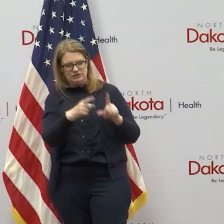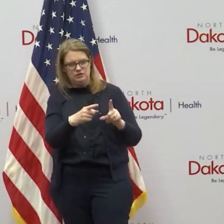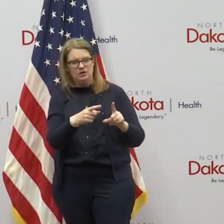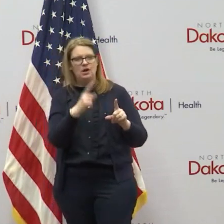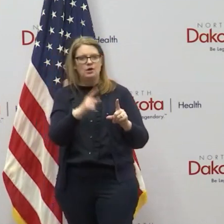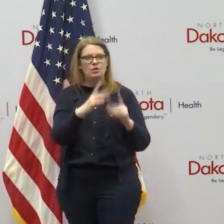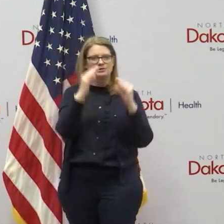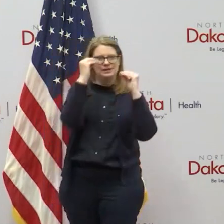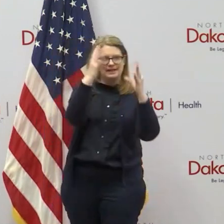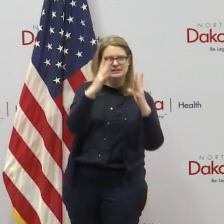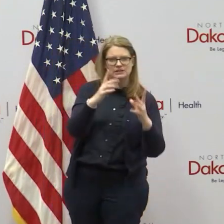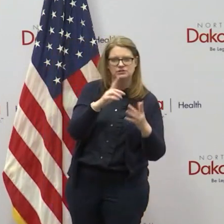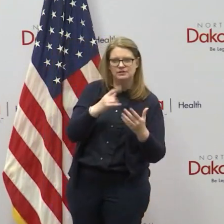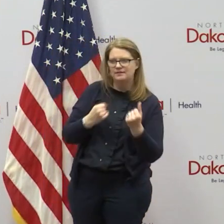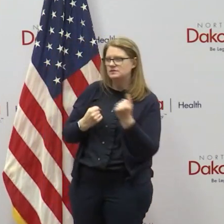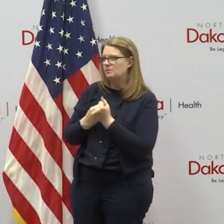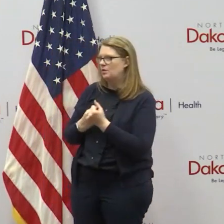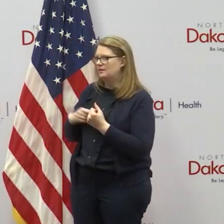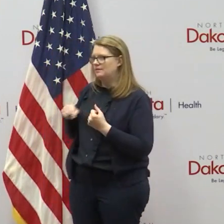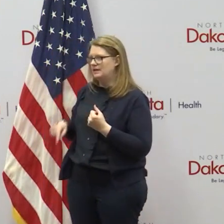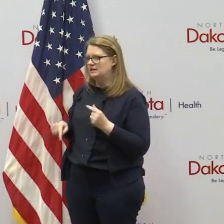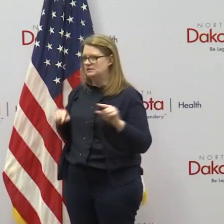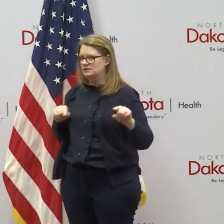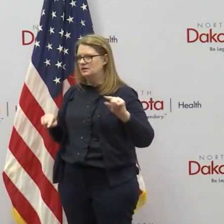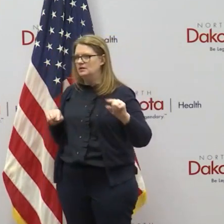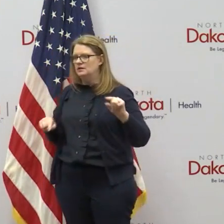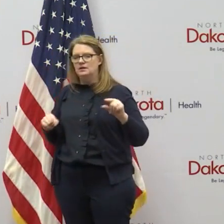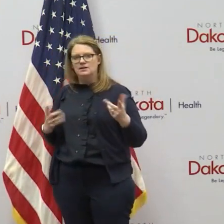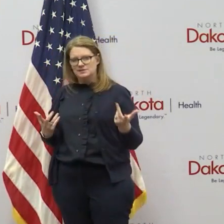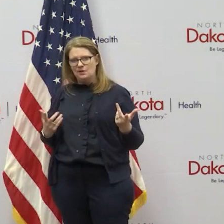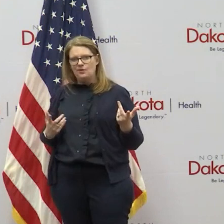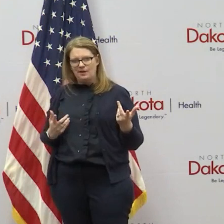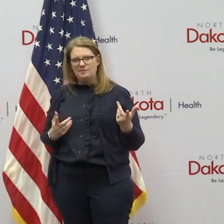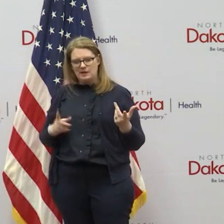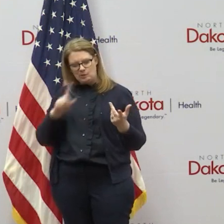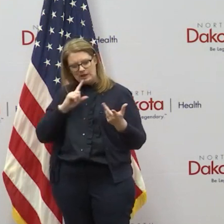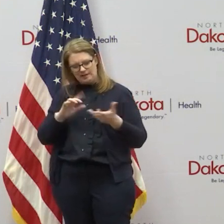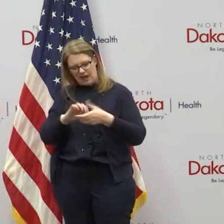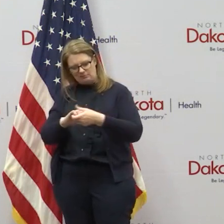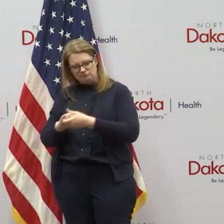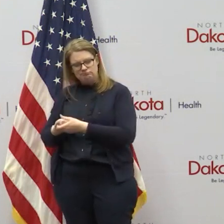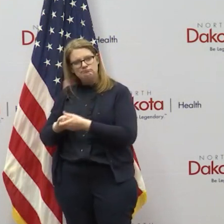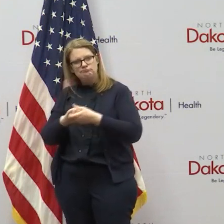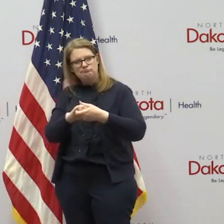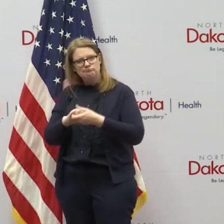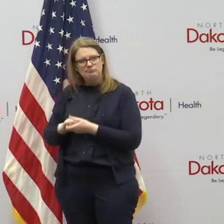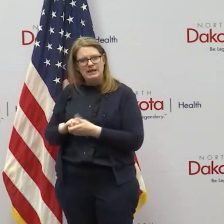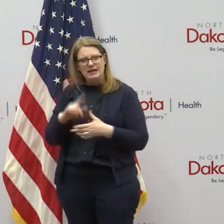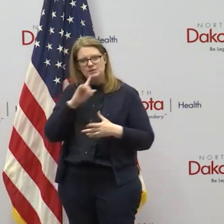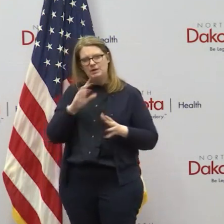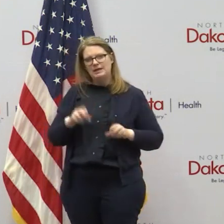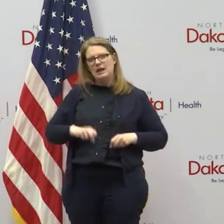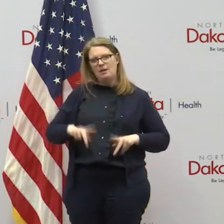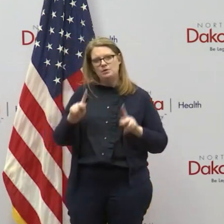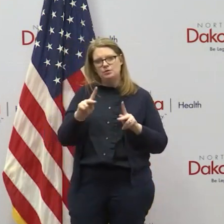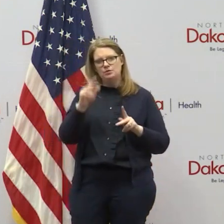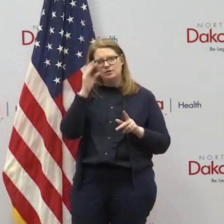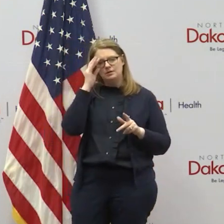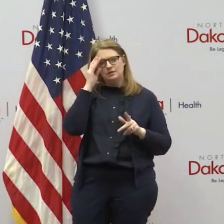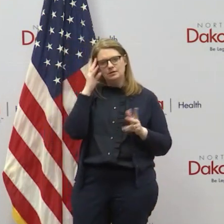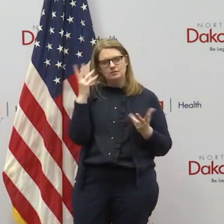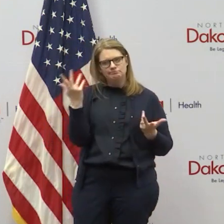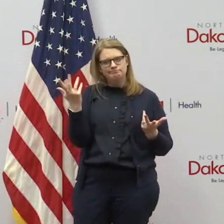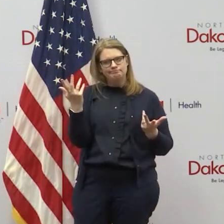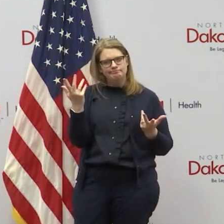teachers to have that family support in their life. And so not a surprise, but I guess an opportunity for us to really